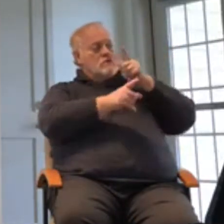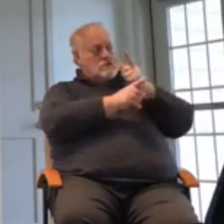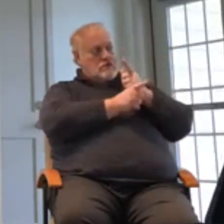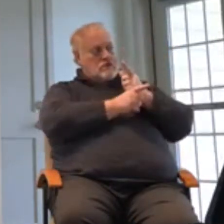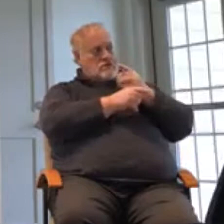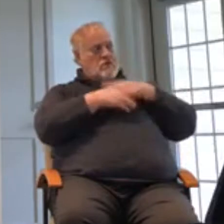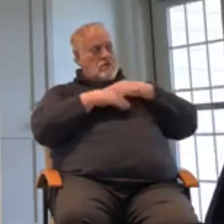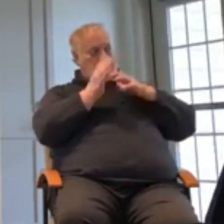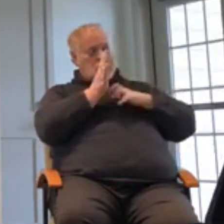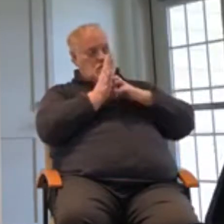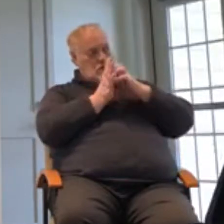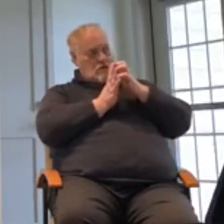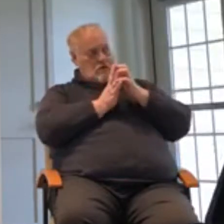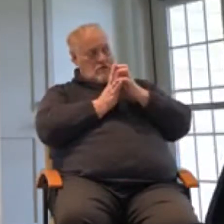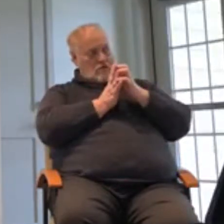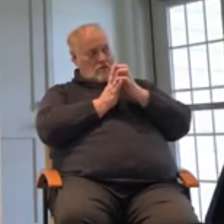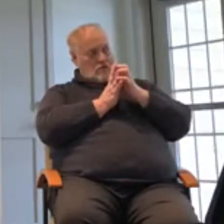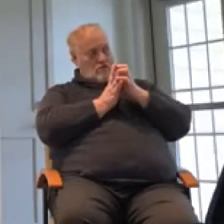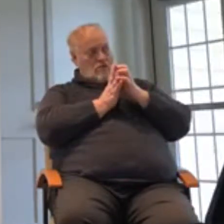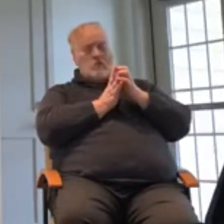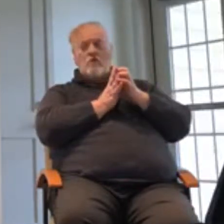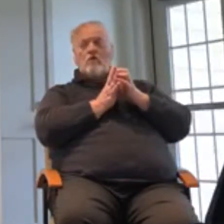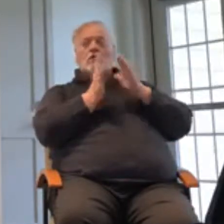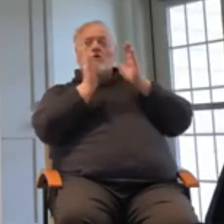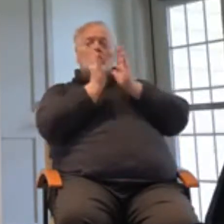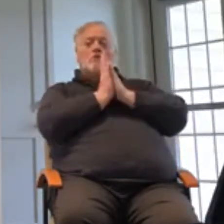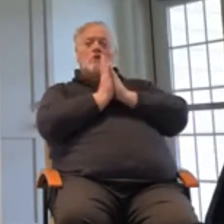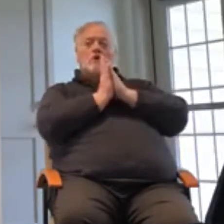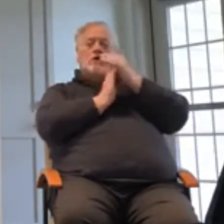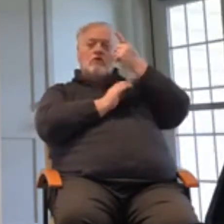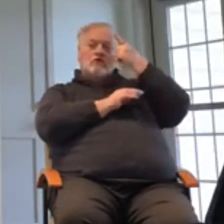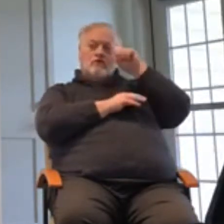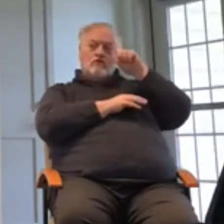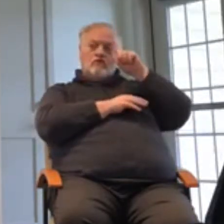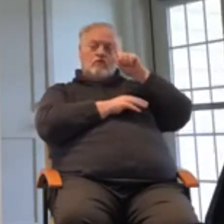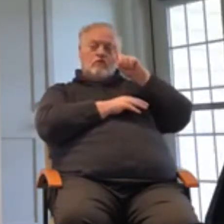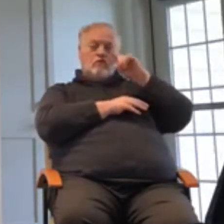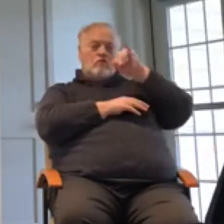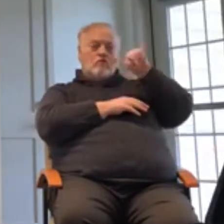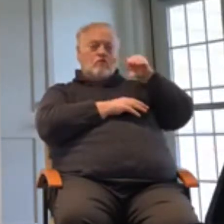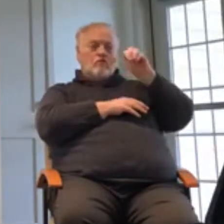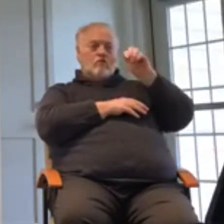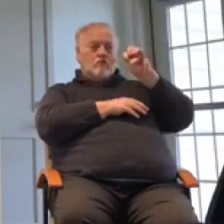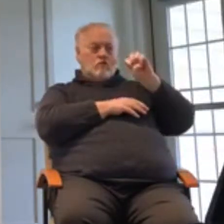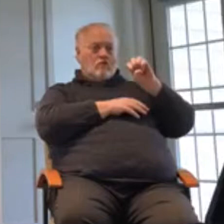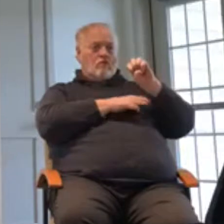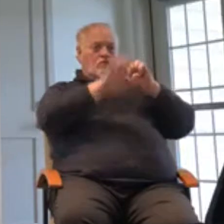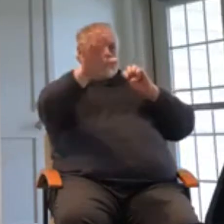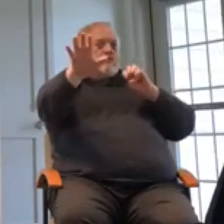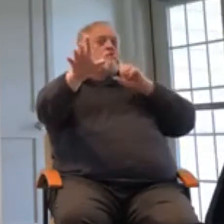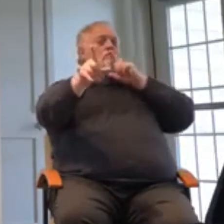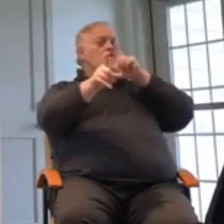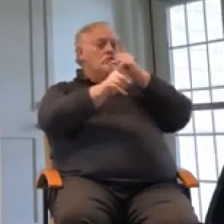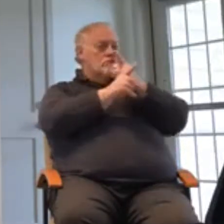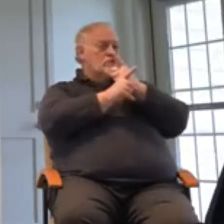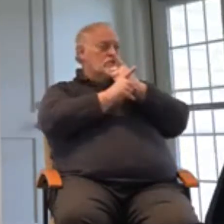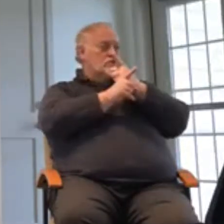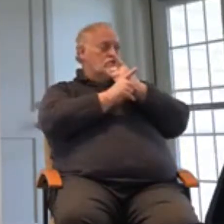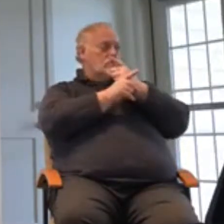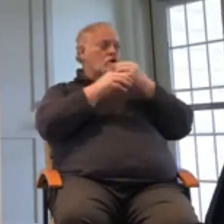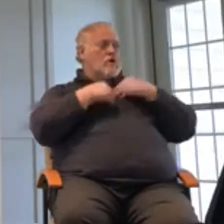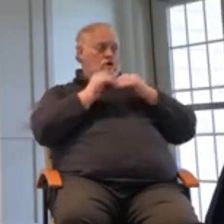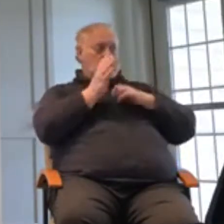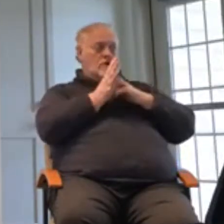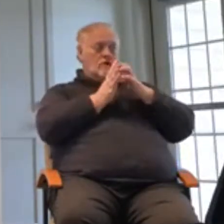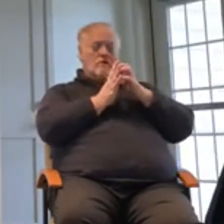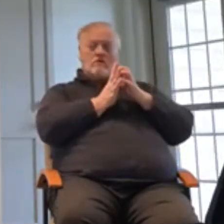Joe's brother and sister, who are both battling stage 4 cancer. Miss Tanya up in Cesar